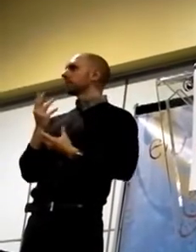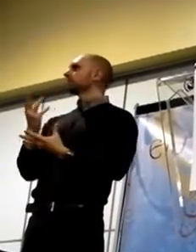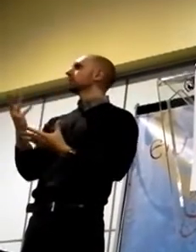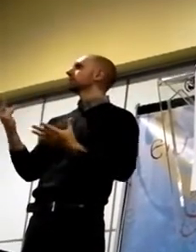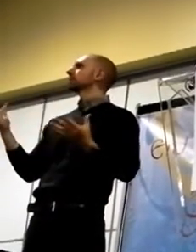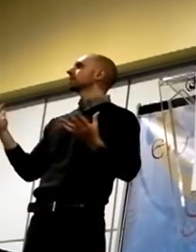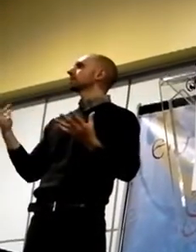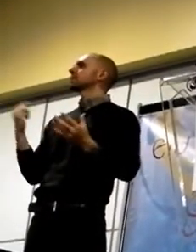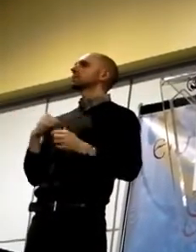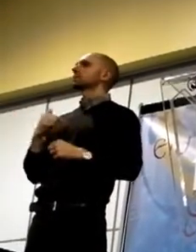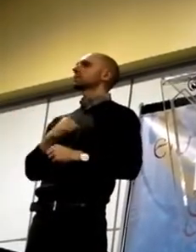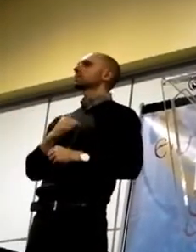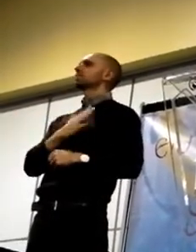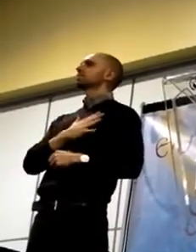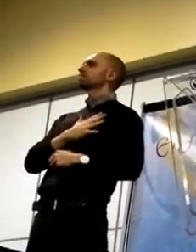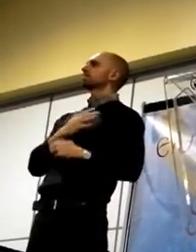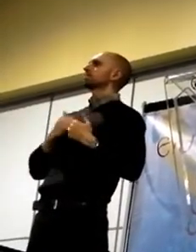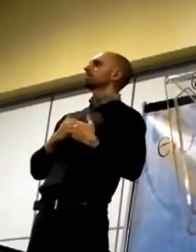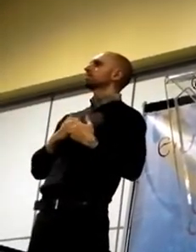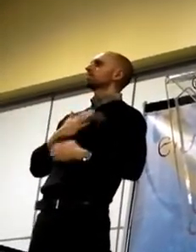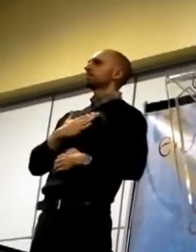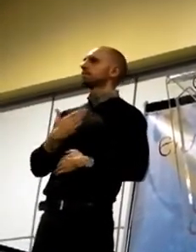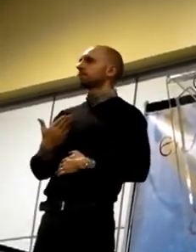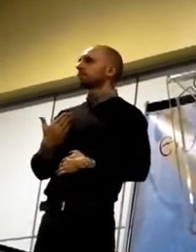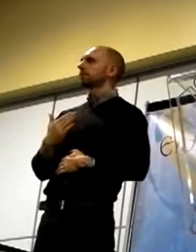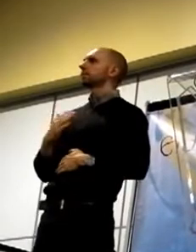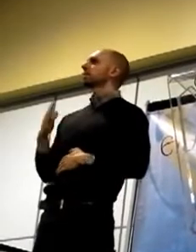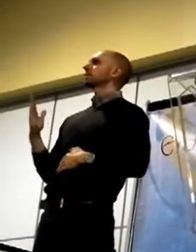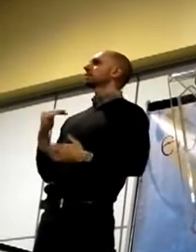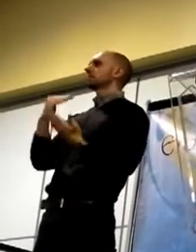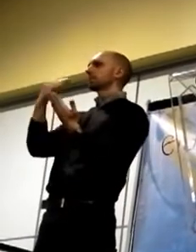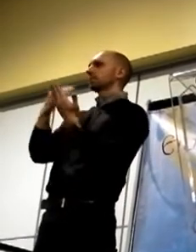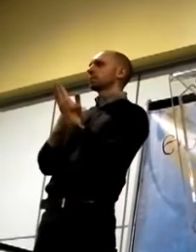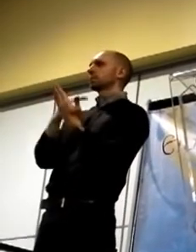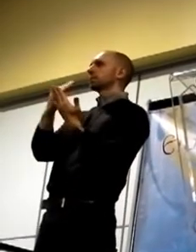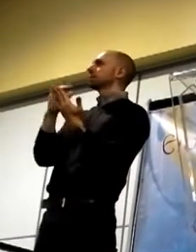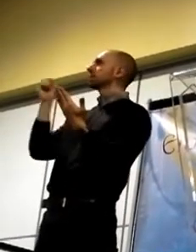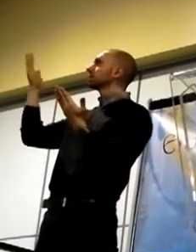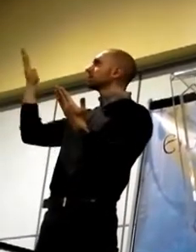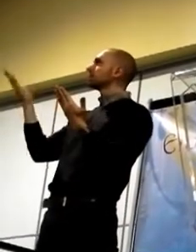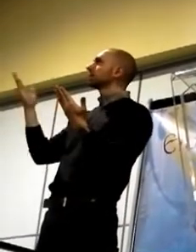Allah subhanahu wa ta'ala and how obedient to the commandments of our Lord.